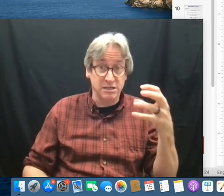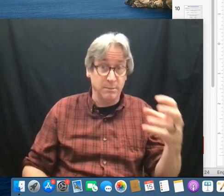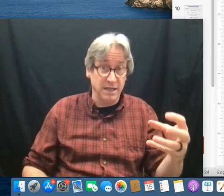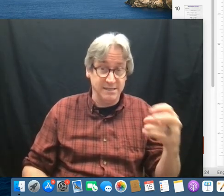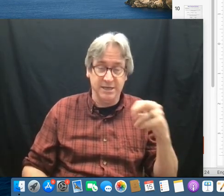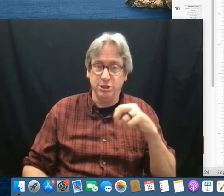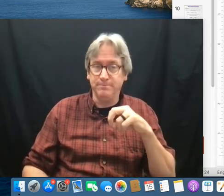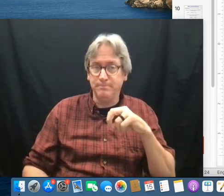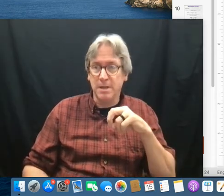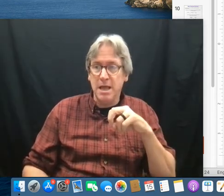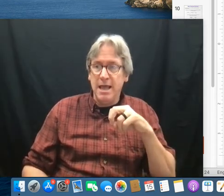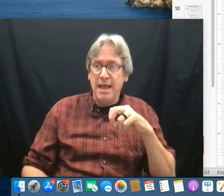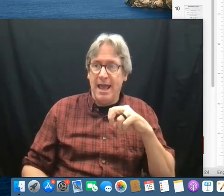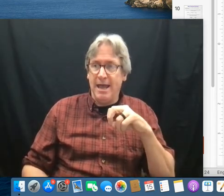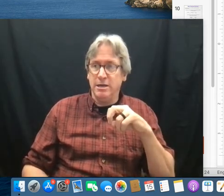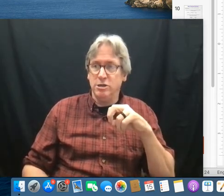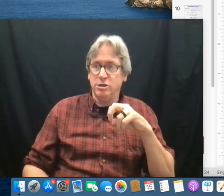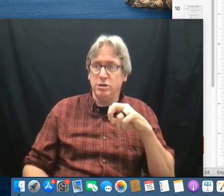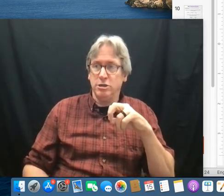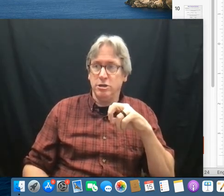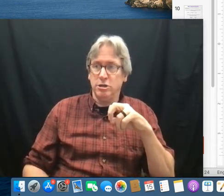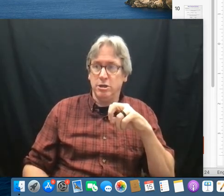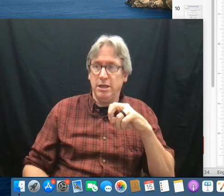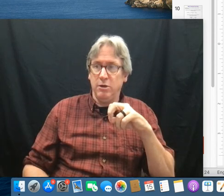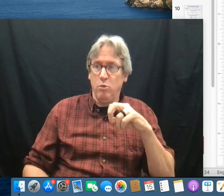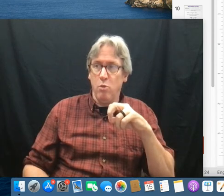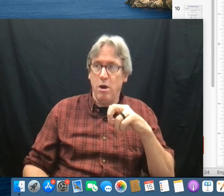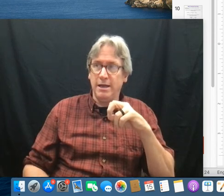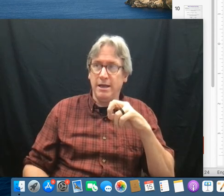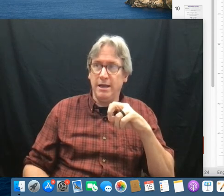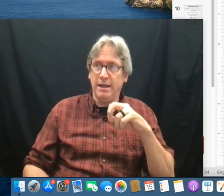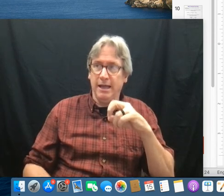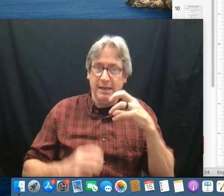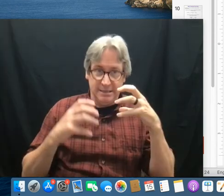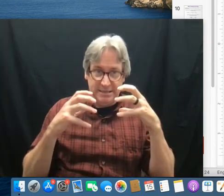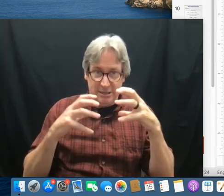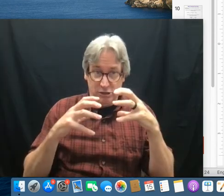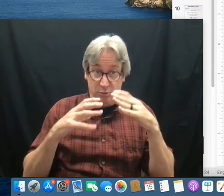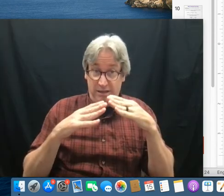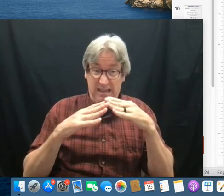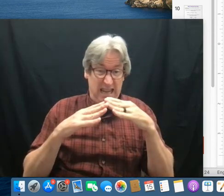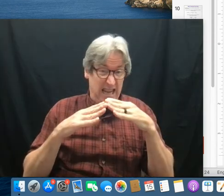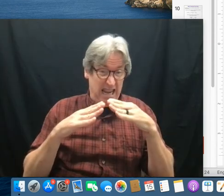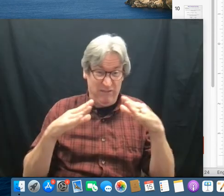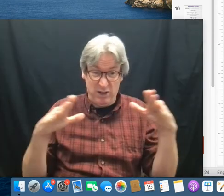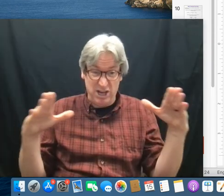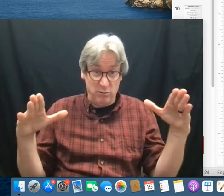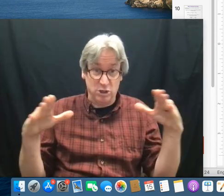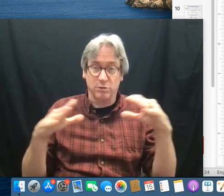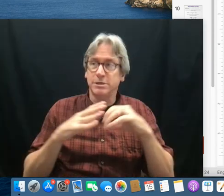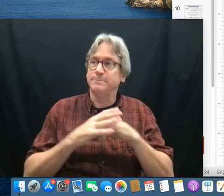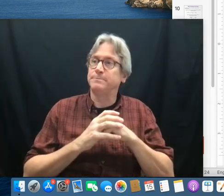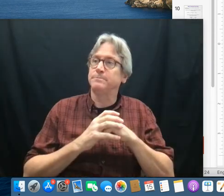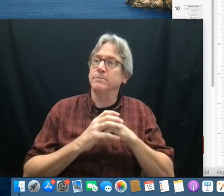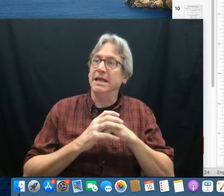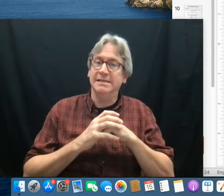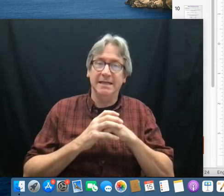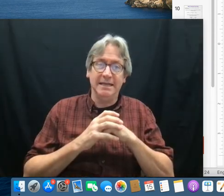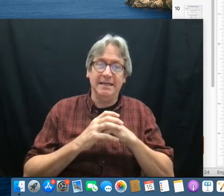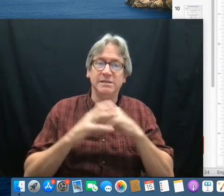is a change in non-manual markers, and it changed the meaning. So those are things to look for. The last one's a little